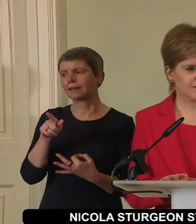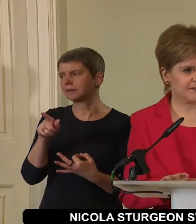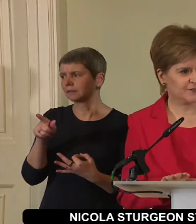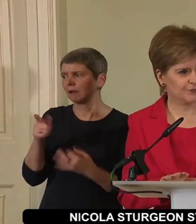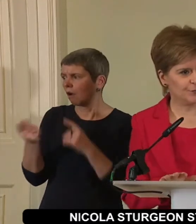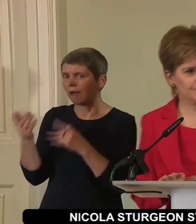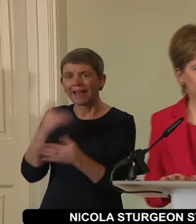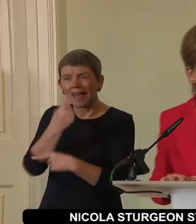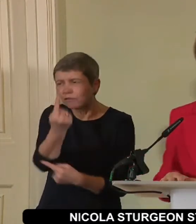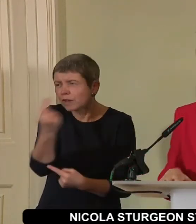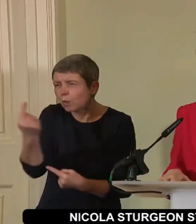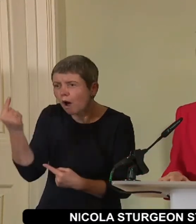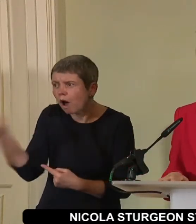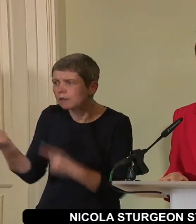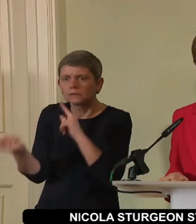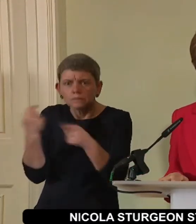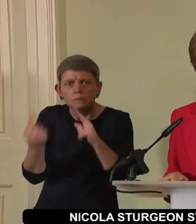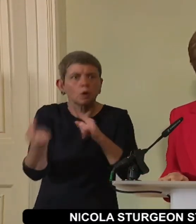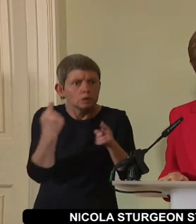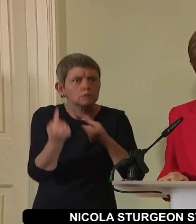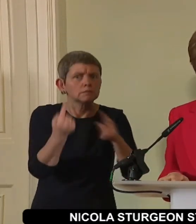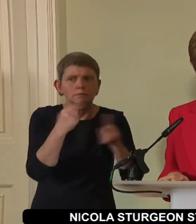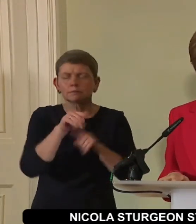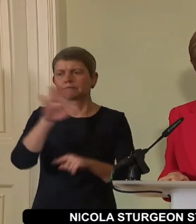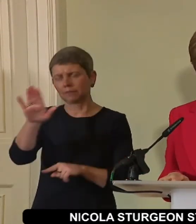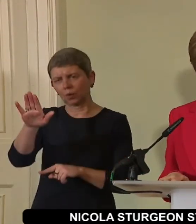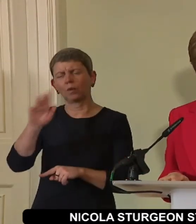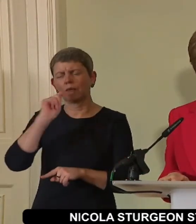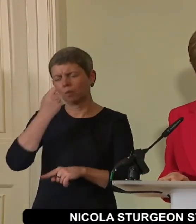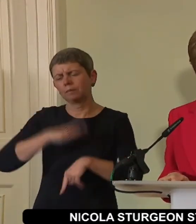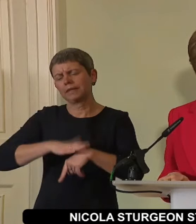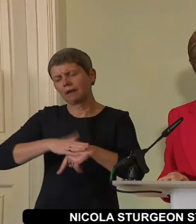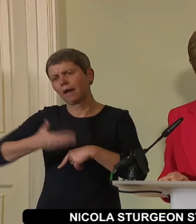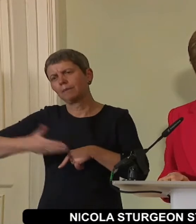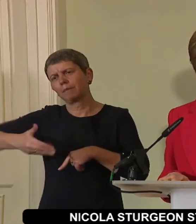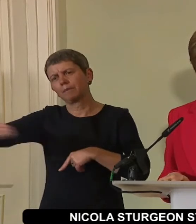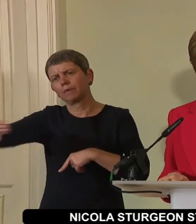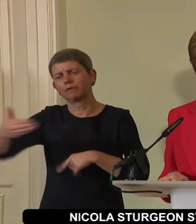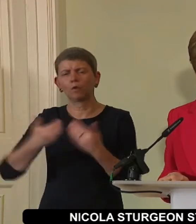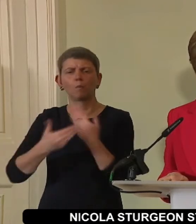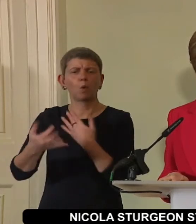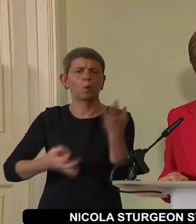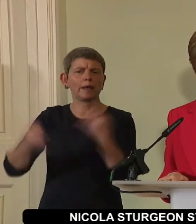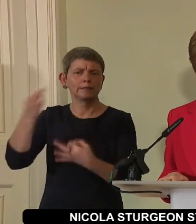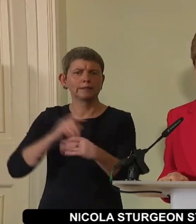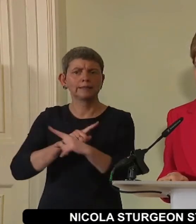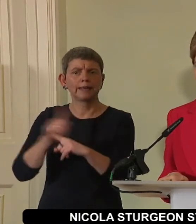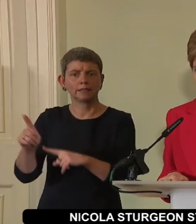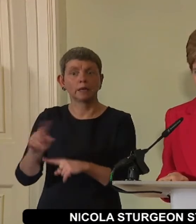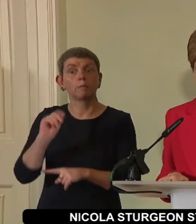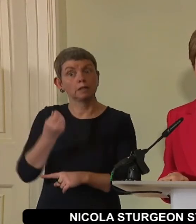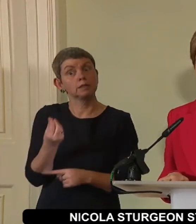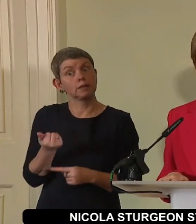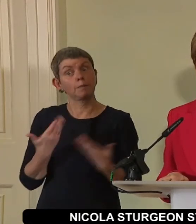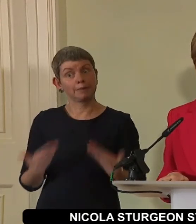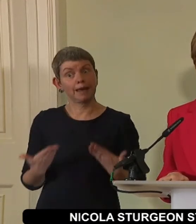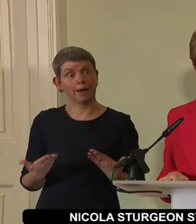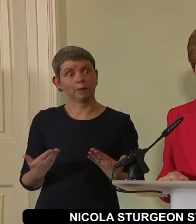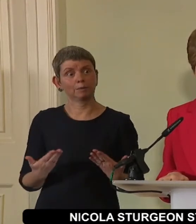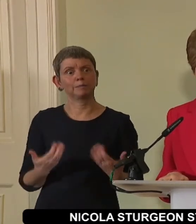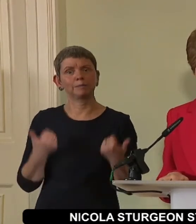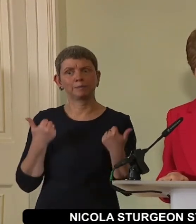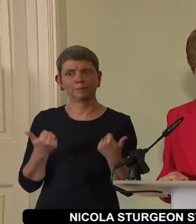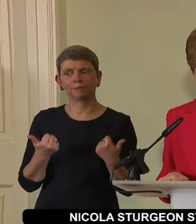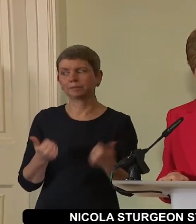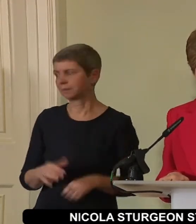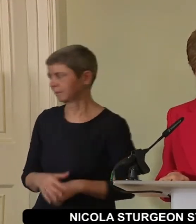every journalist in the room. There will be time over the next few weeks, I'm sure, for you all to ask me questions, but I'll take a few questions for